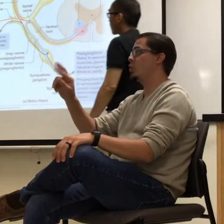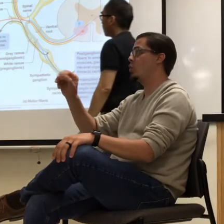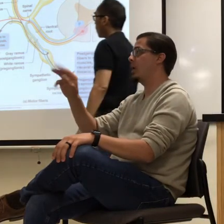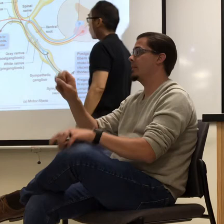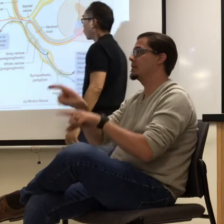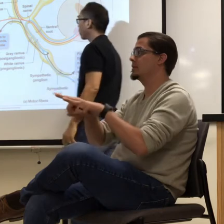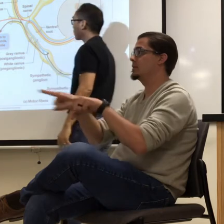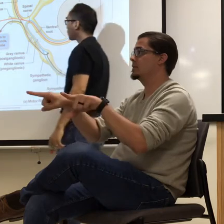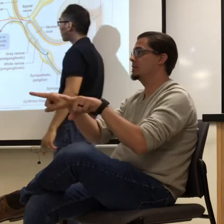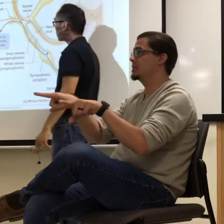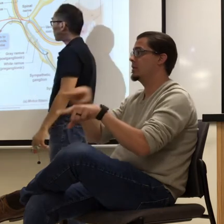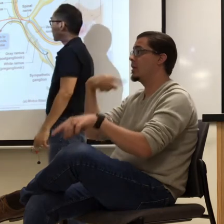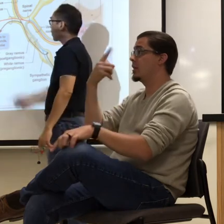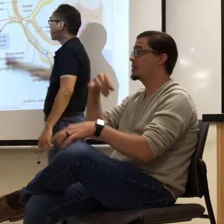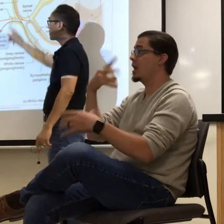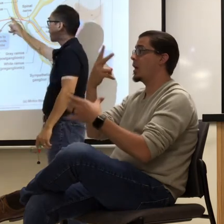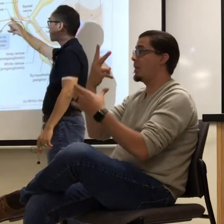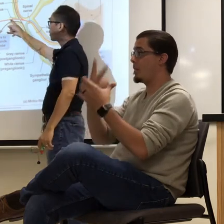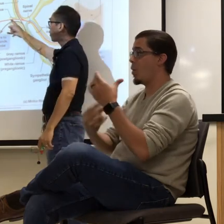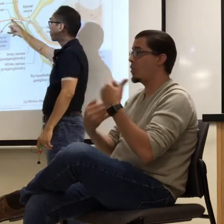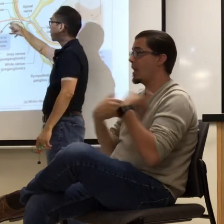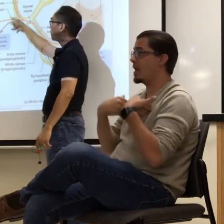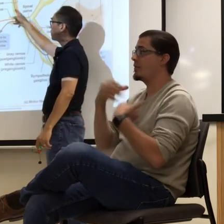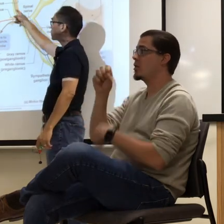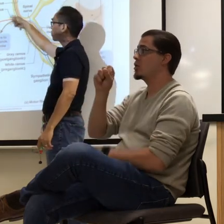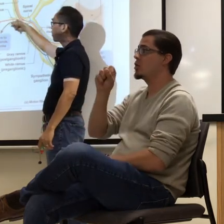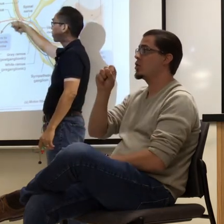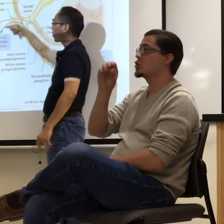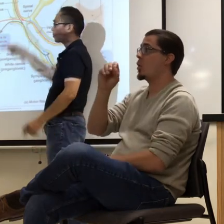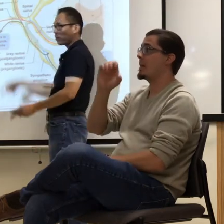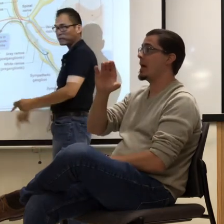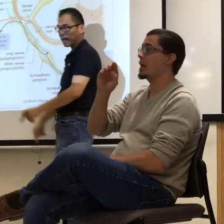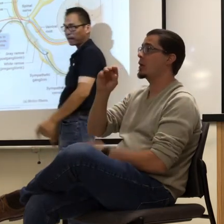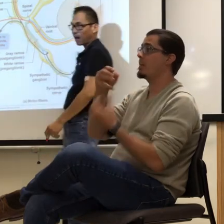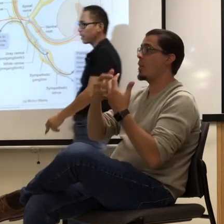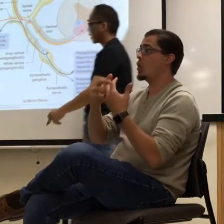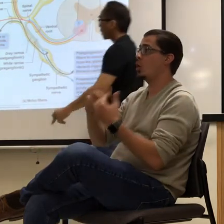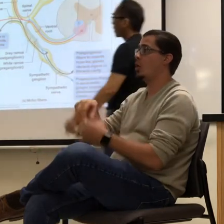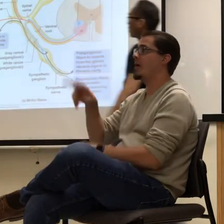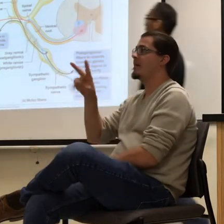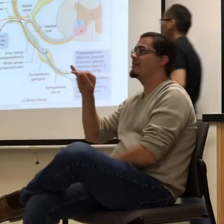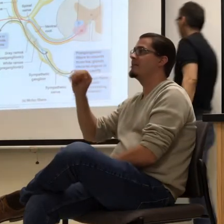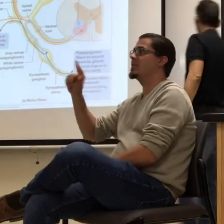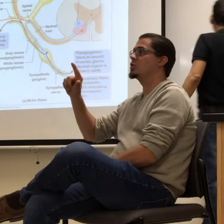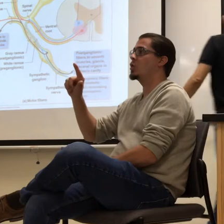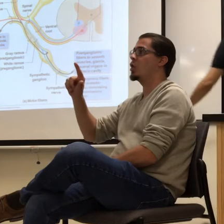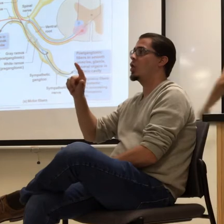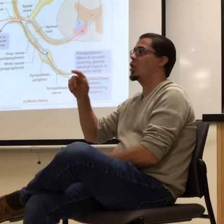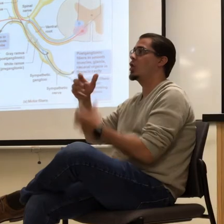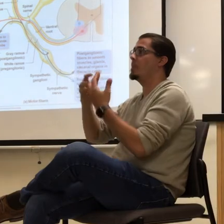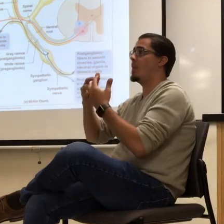And it looks like both carry somatic motor and visceral motor postganglionic.